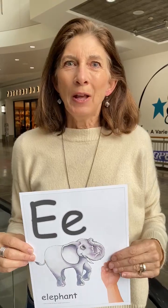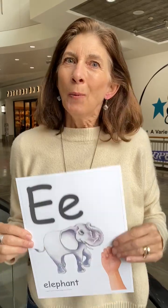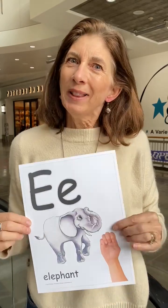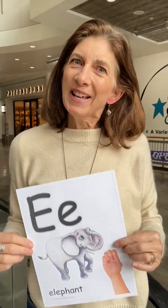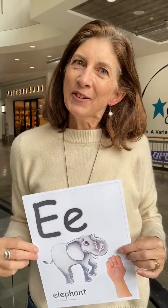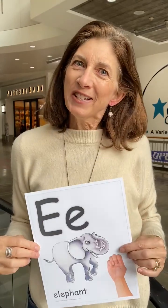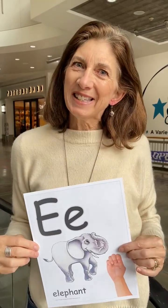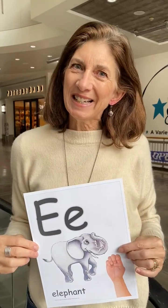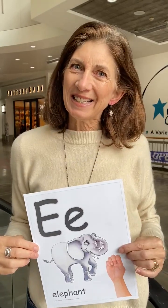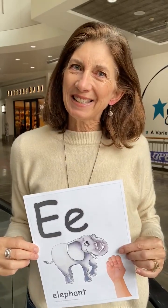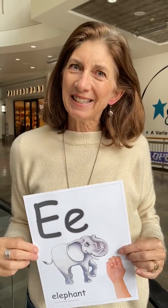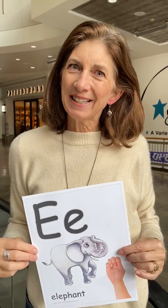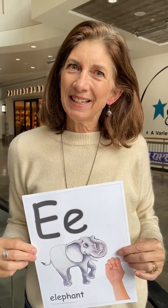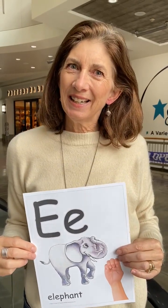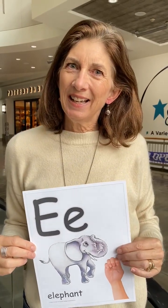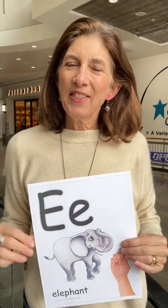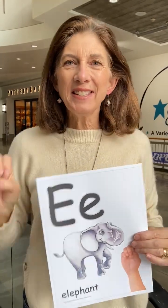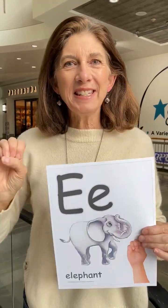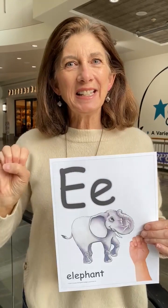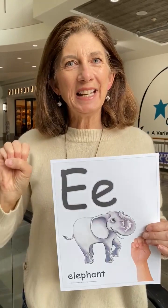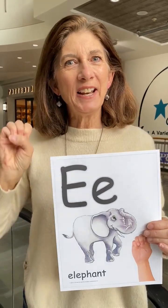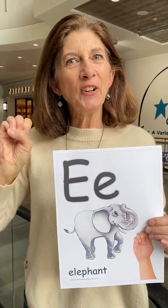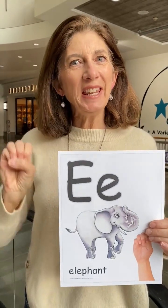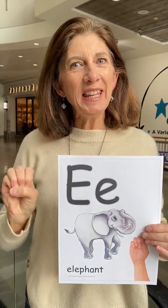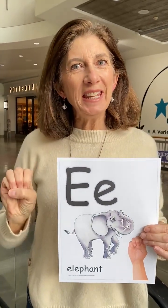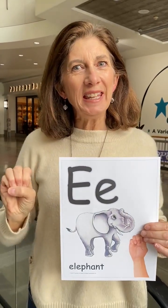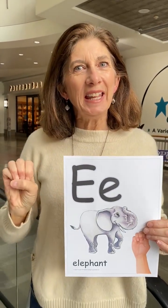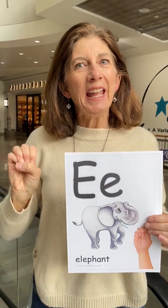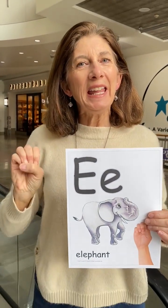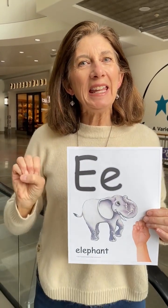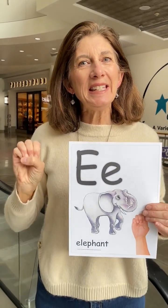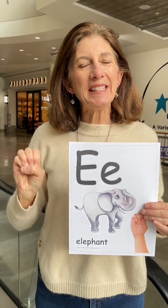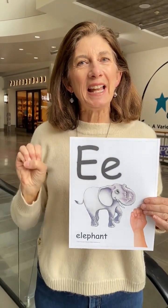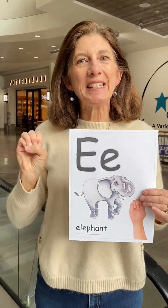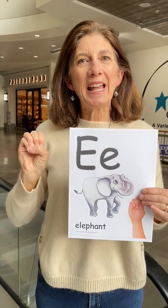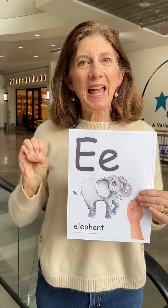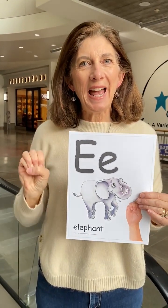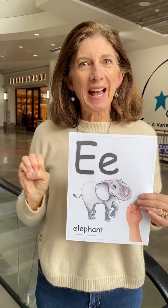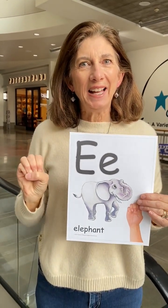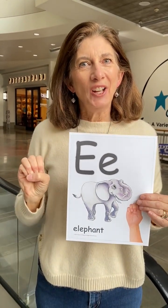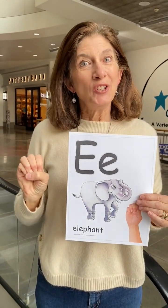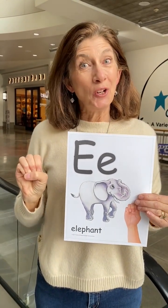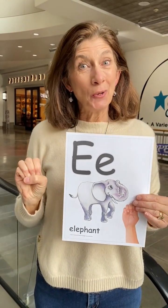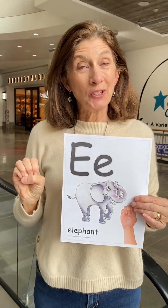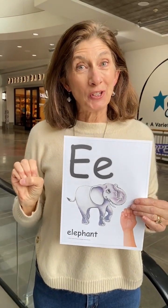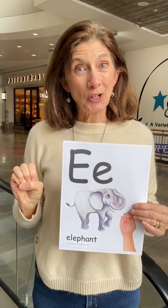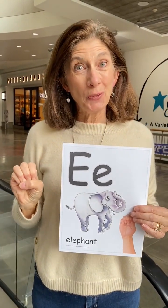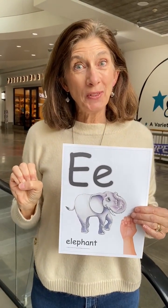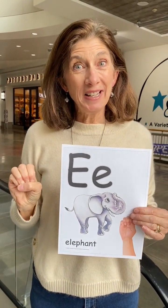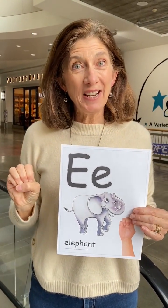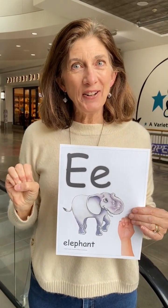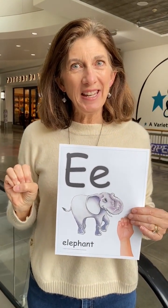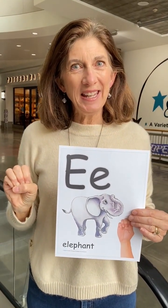What letter is this? This is the letter E. E says eh. Do you know what starts with the letter E?